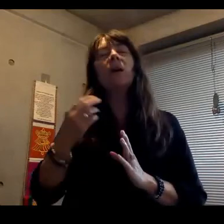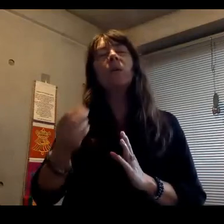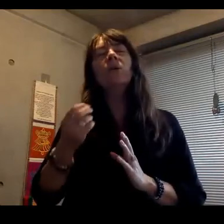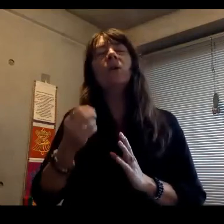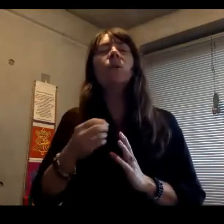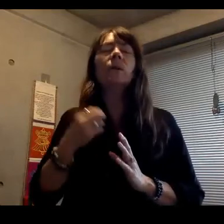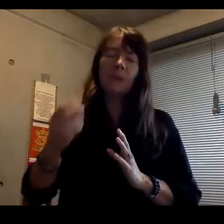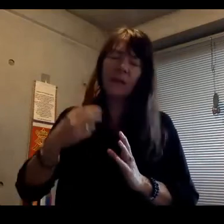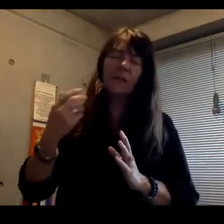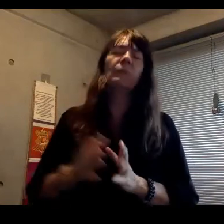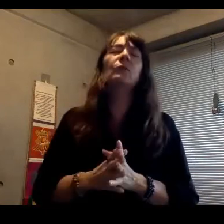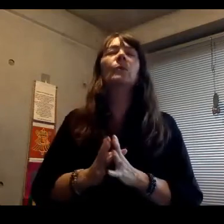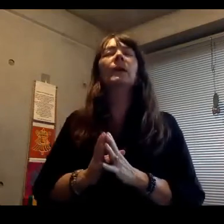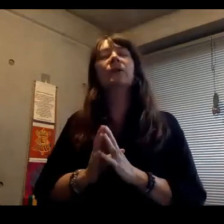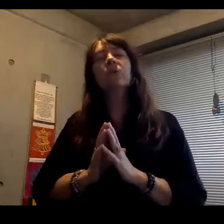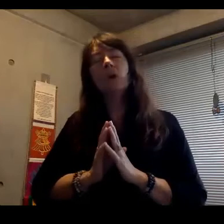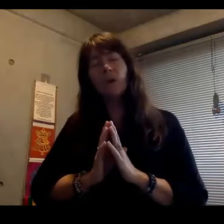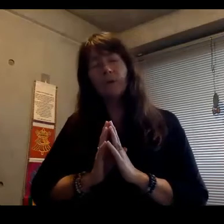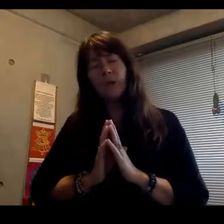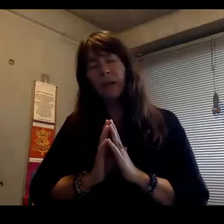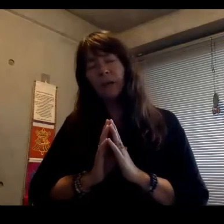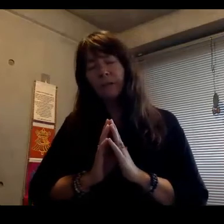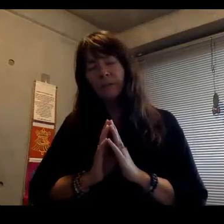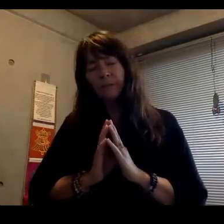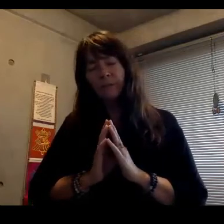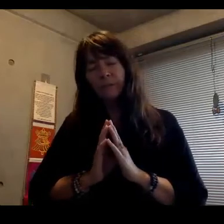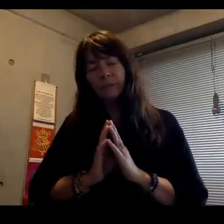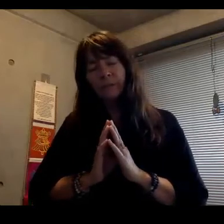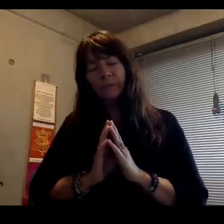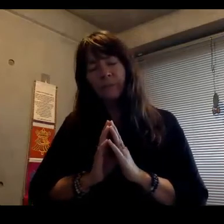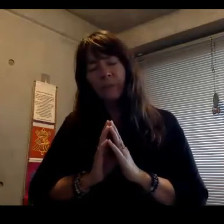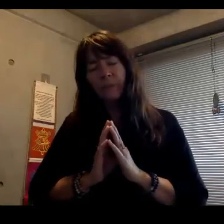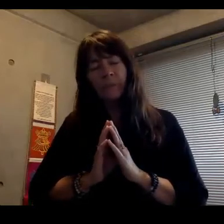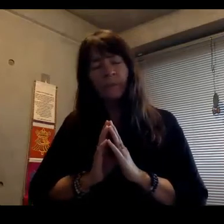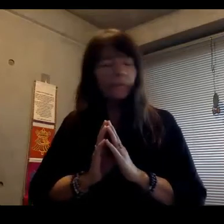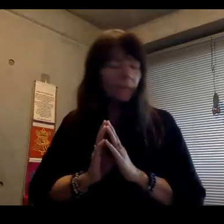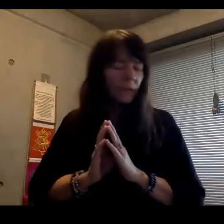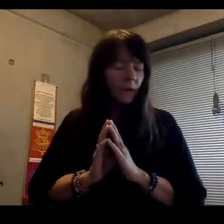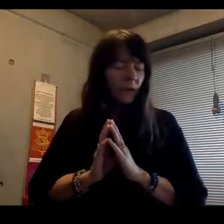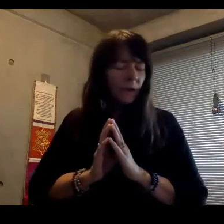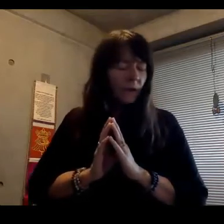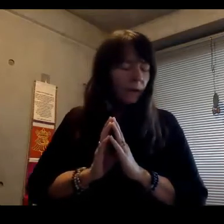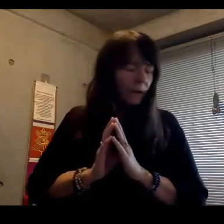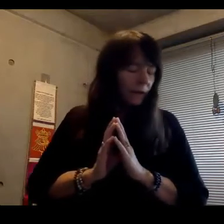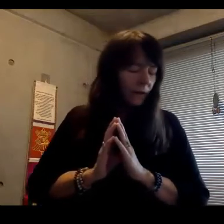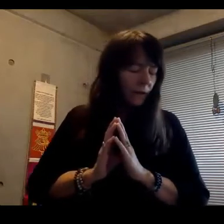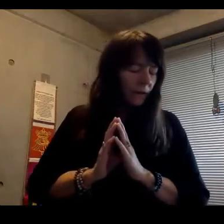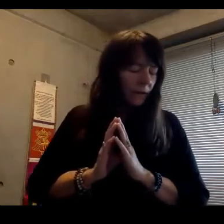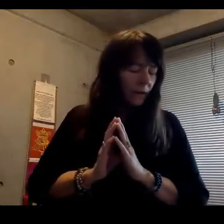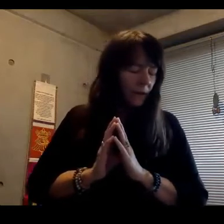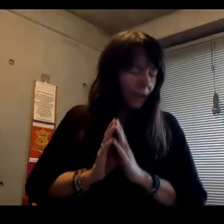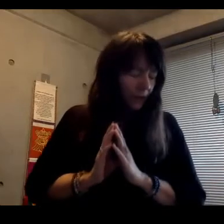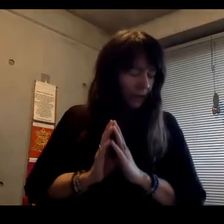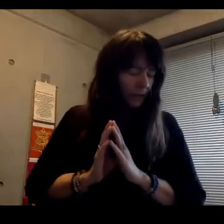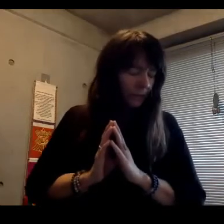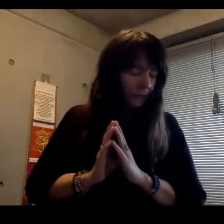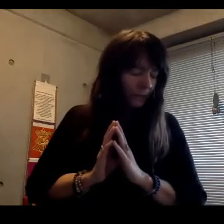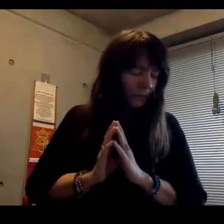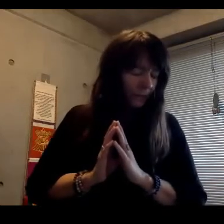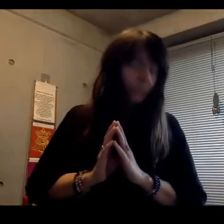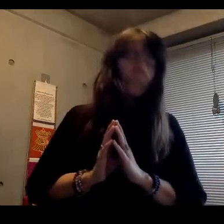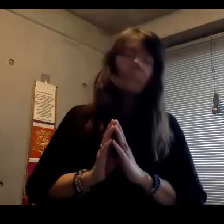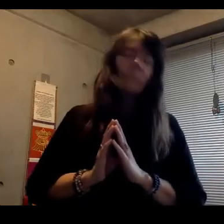And So where were you going with that before we got you all off track? right. Well, we were talking about in the context of COVID and people feeling small. Well,